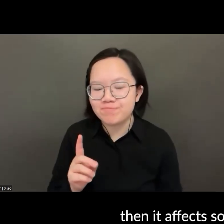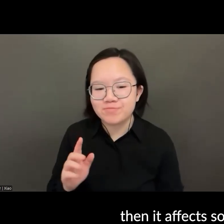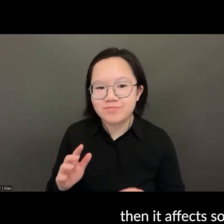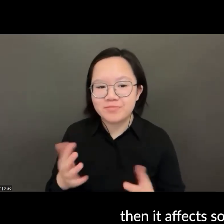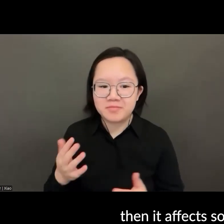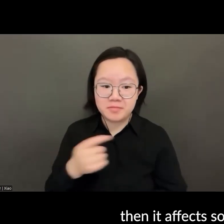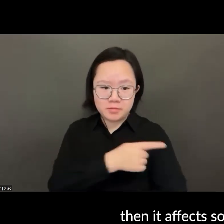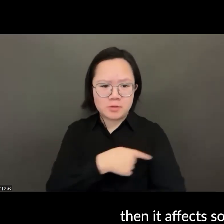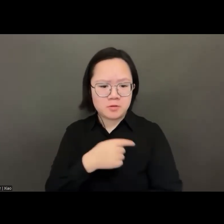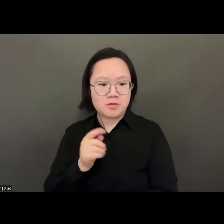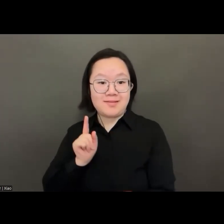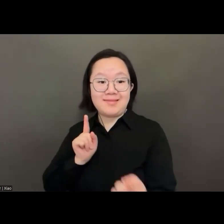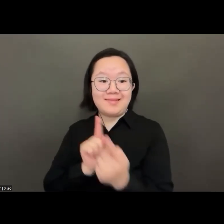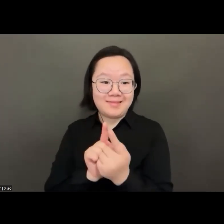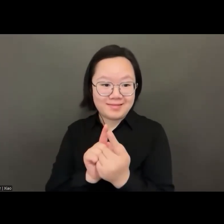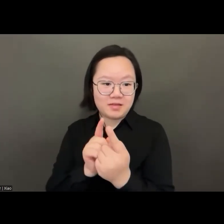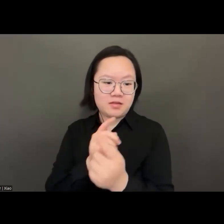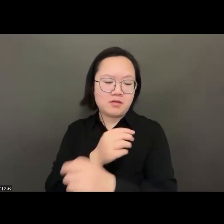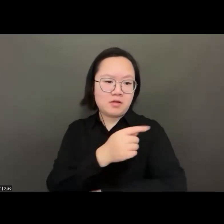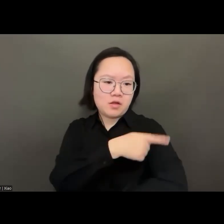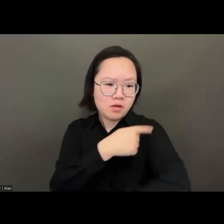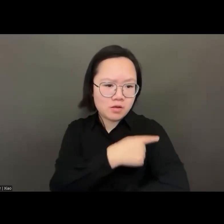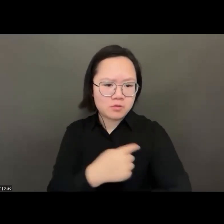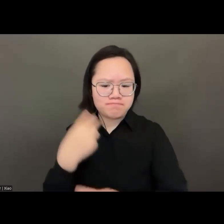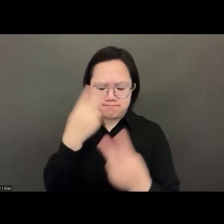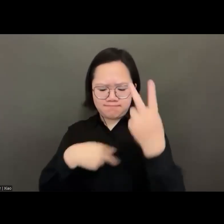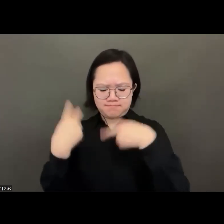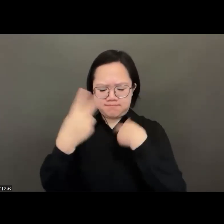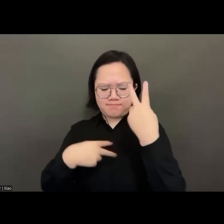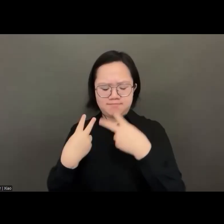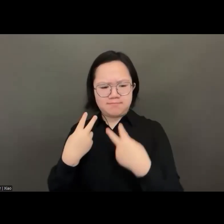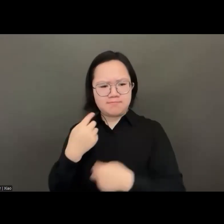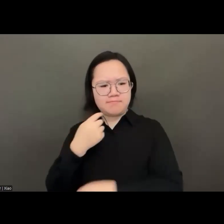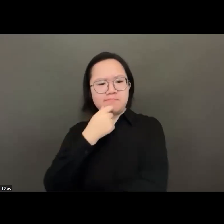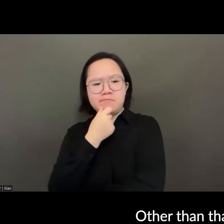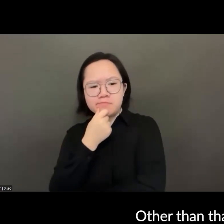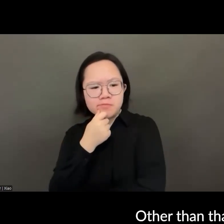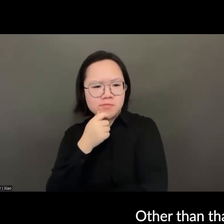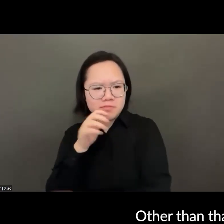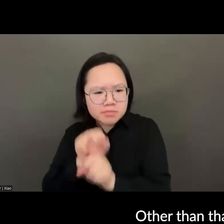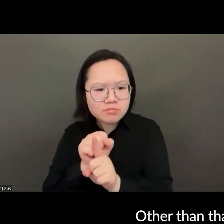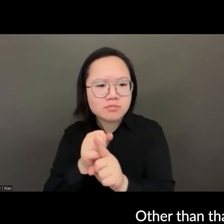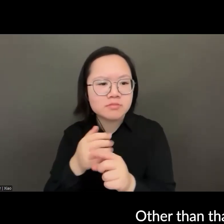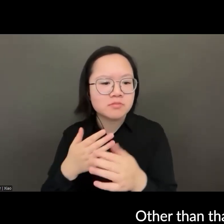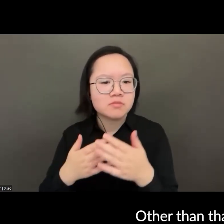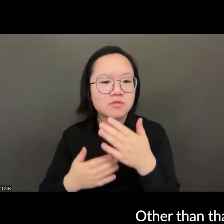like their mental health as well. So this is also very much of need area. Other than